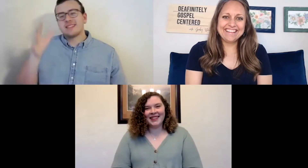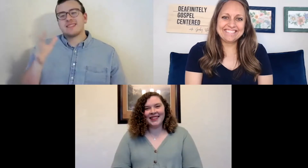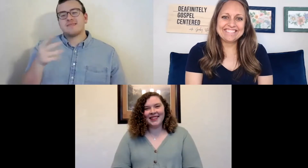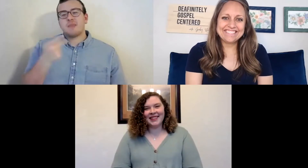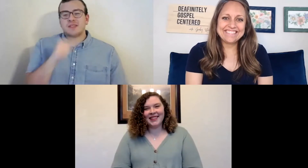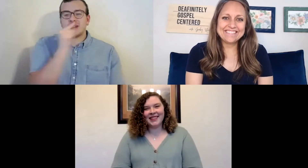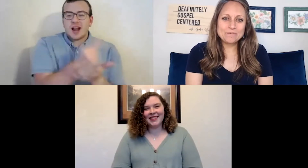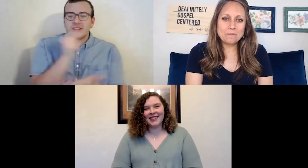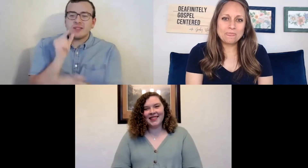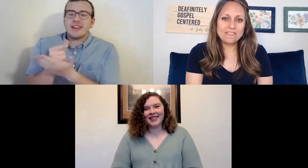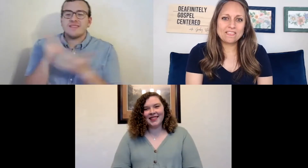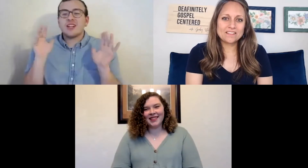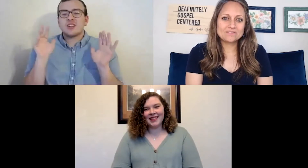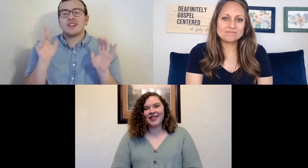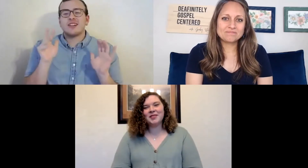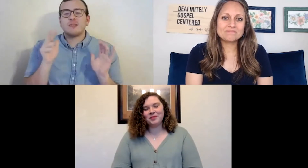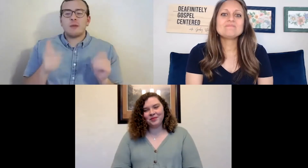But